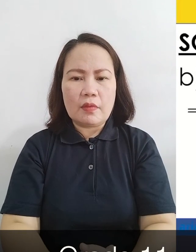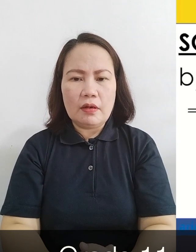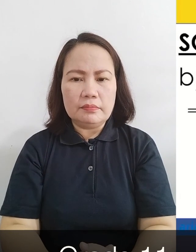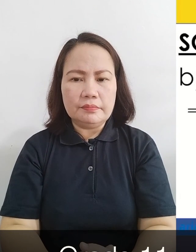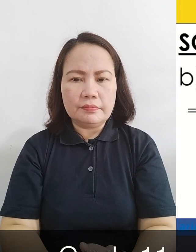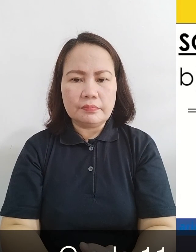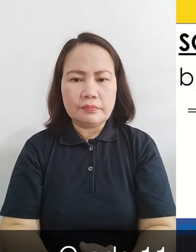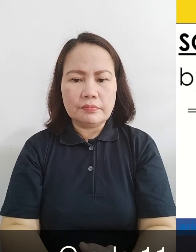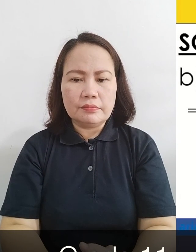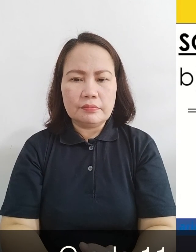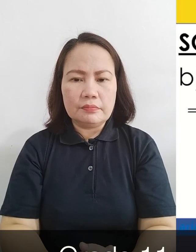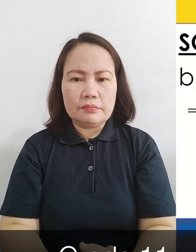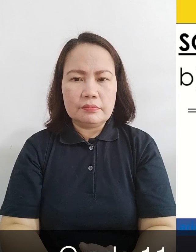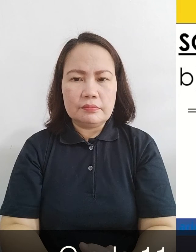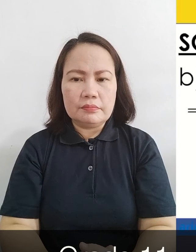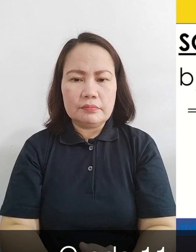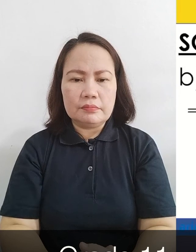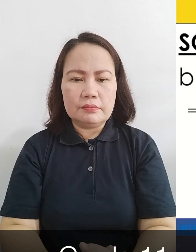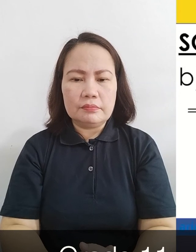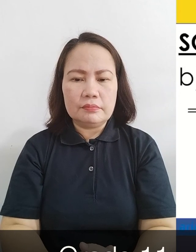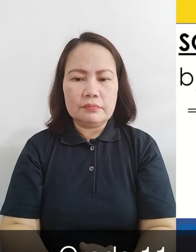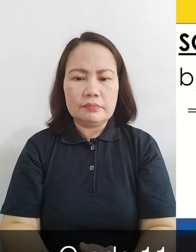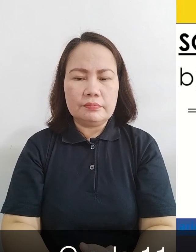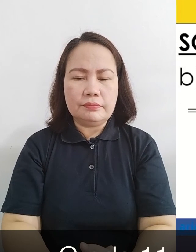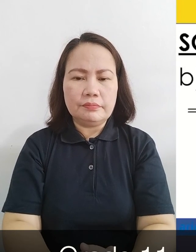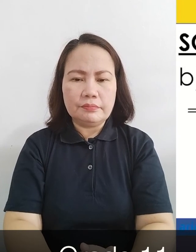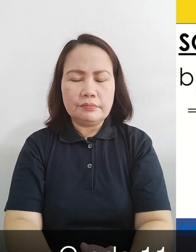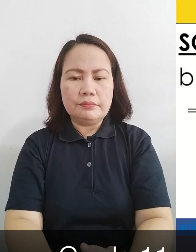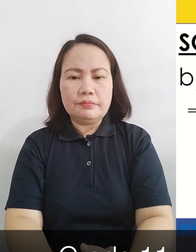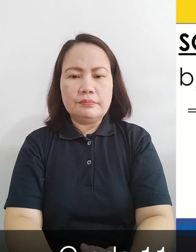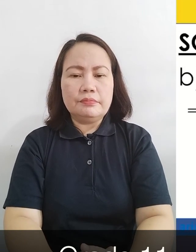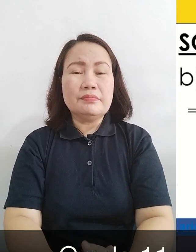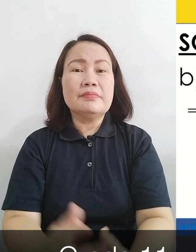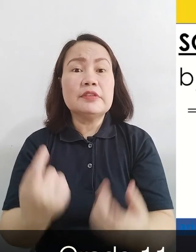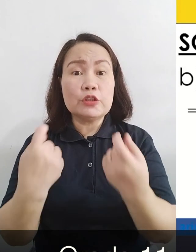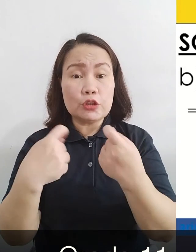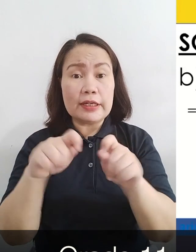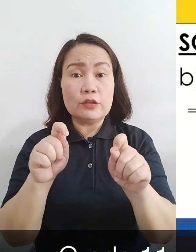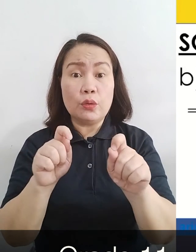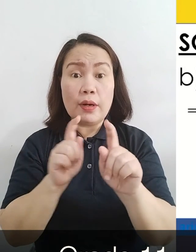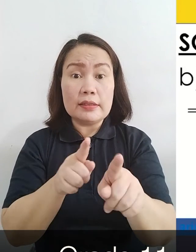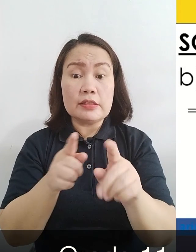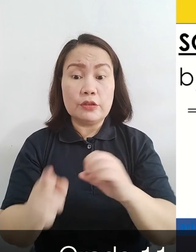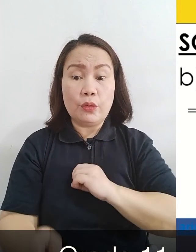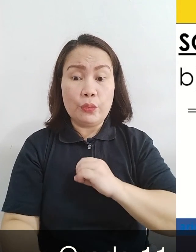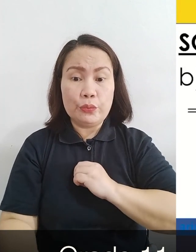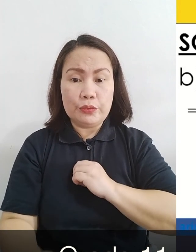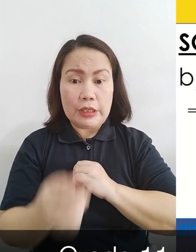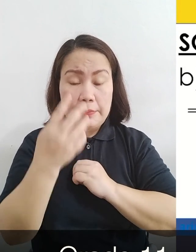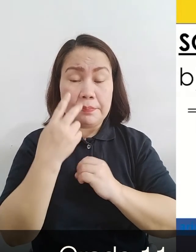24. So hindi ko na i-discuss. You try to answer, no? On your own.